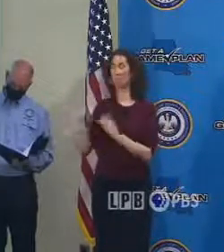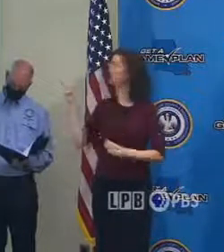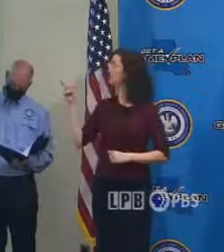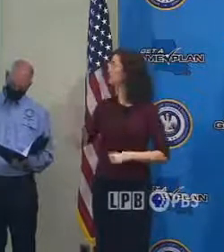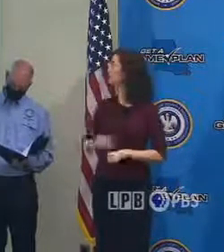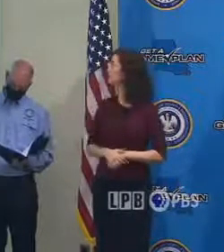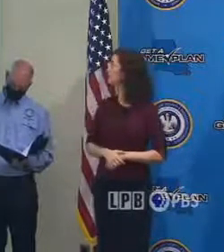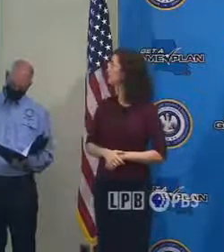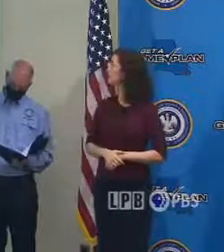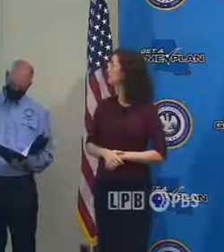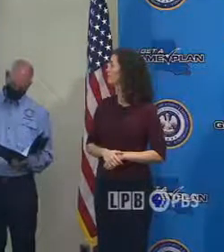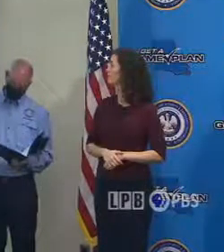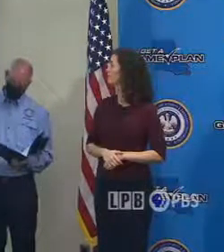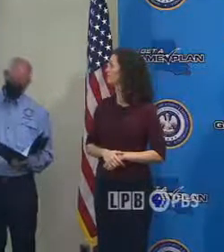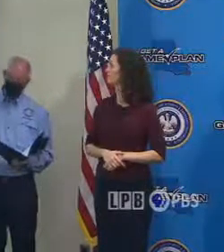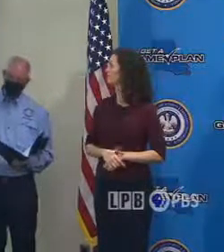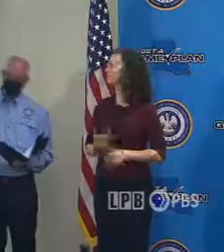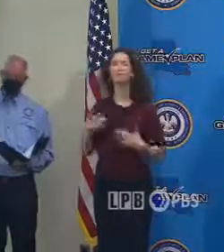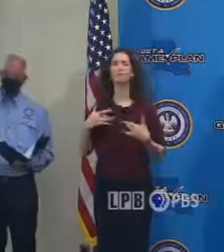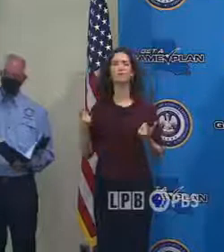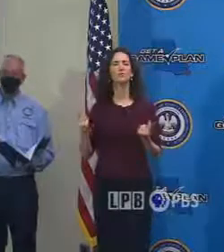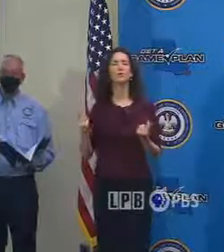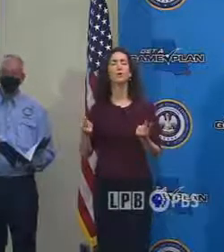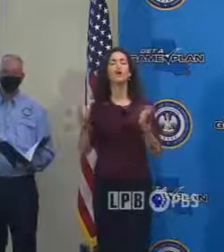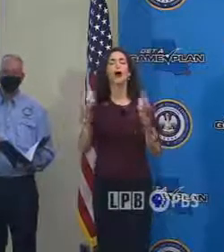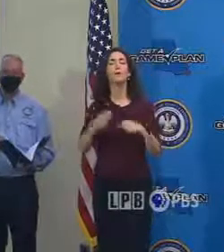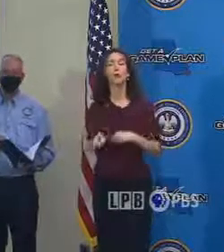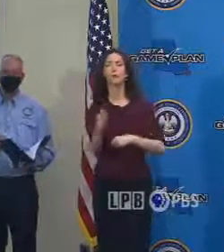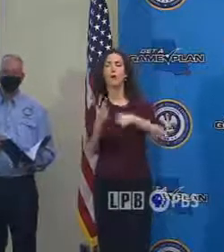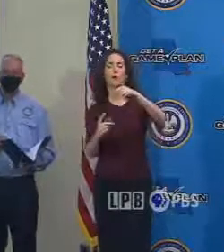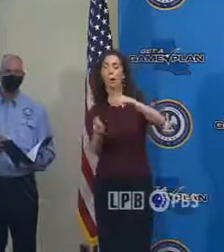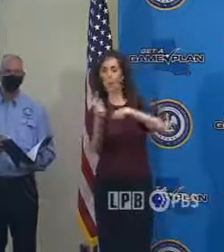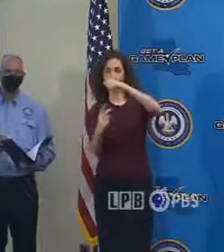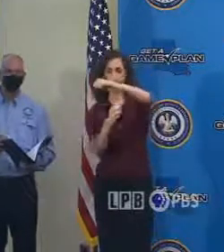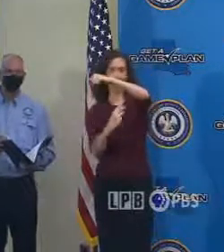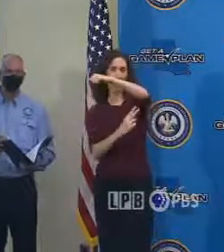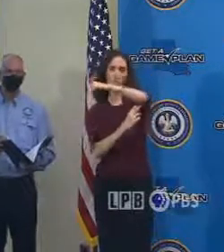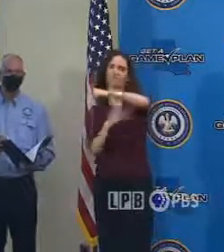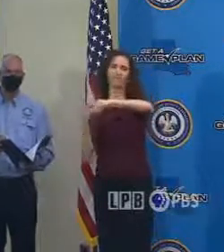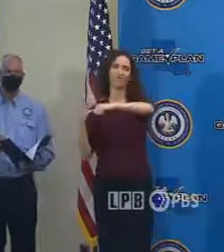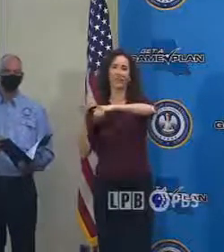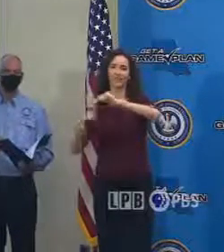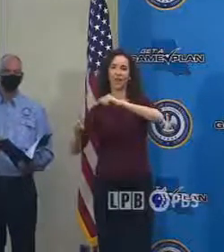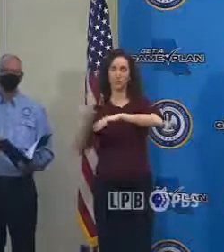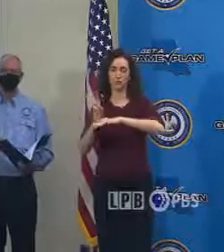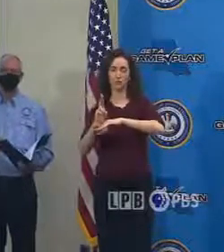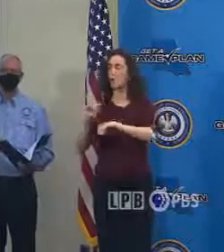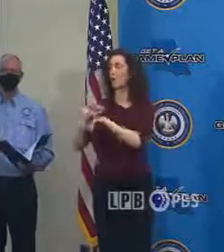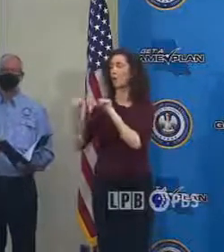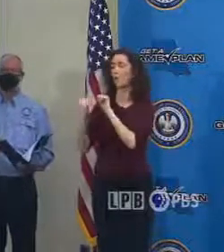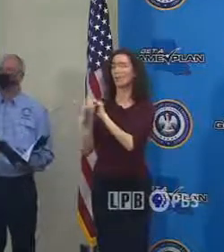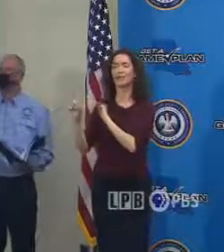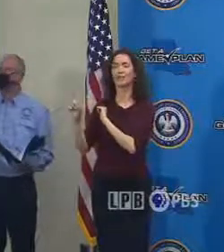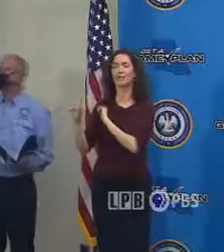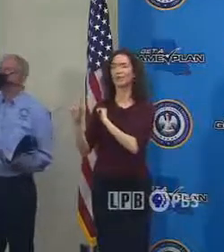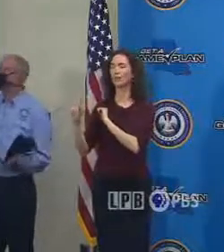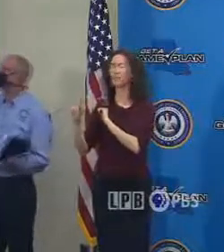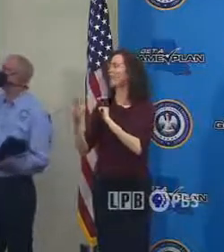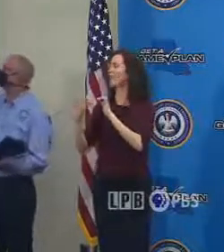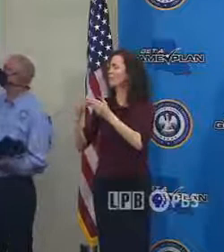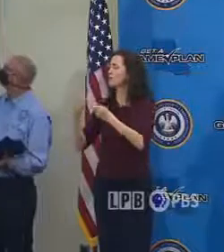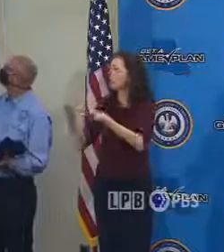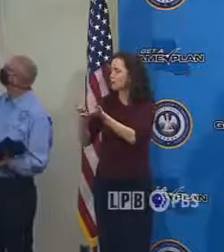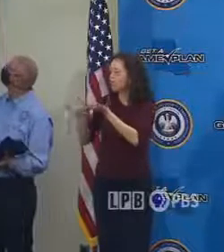So what we've done here, we had a bridge that was inoperative. We worked with DOTD. We came up with a